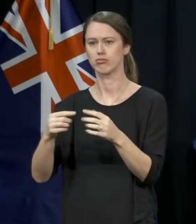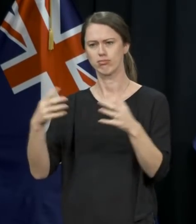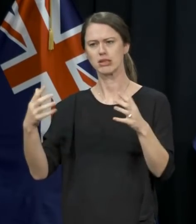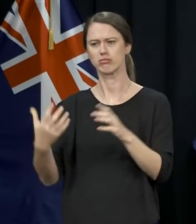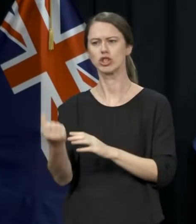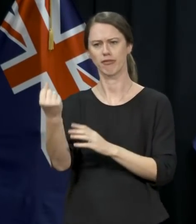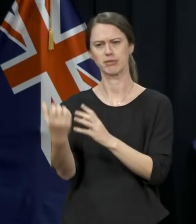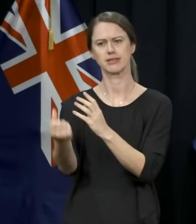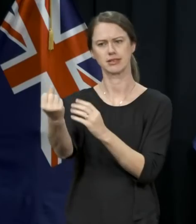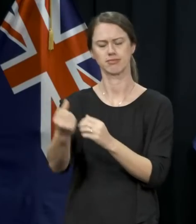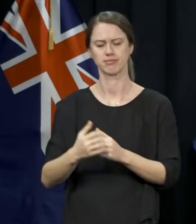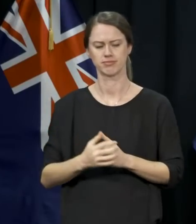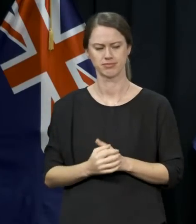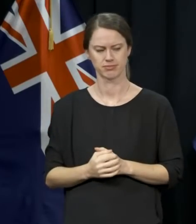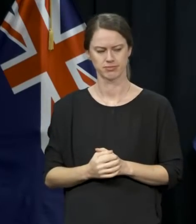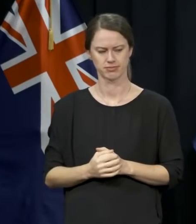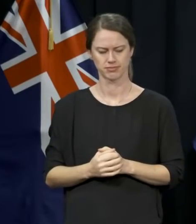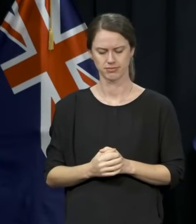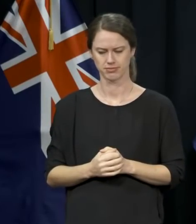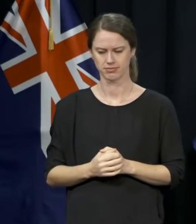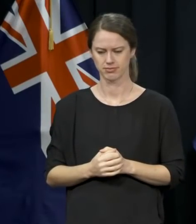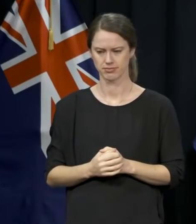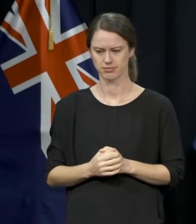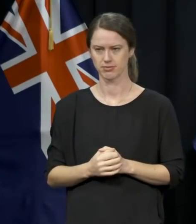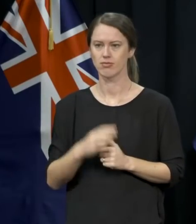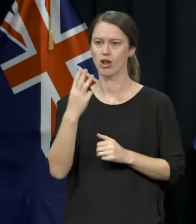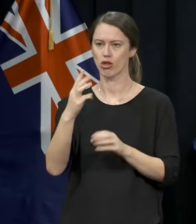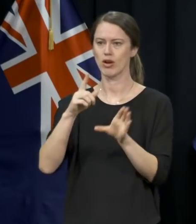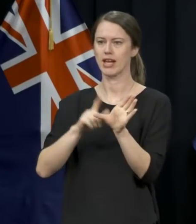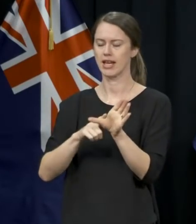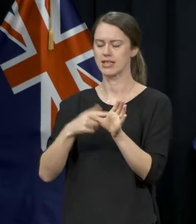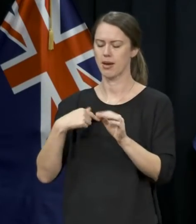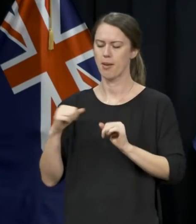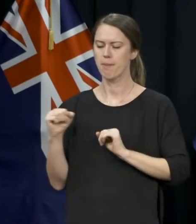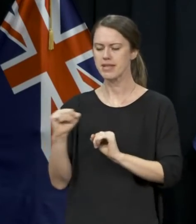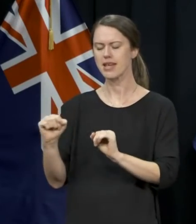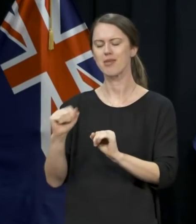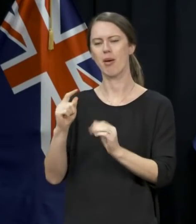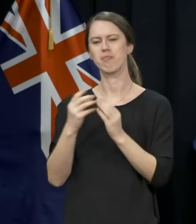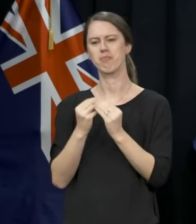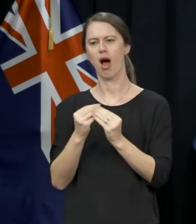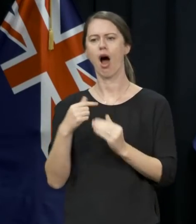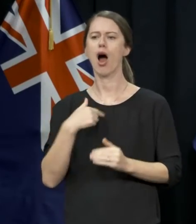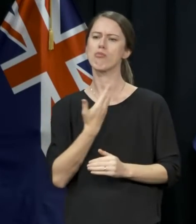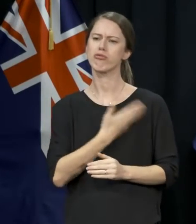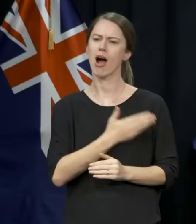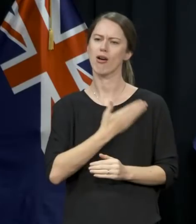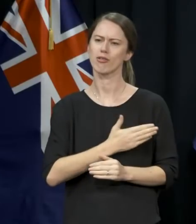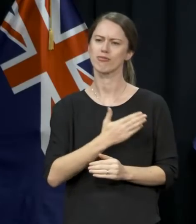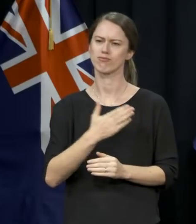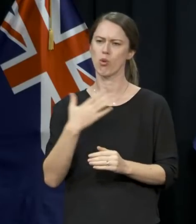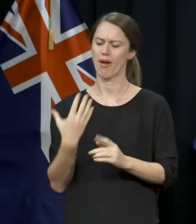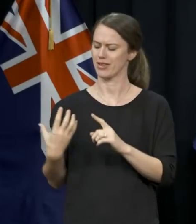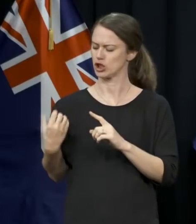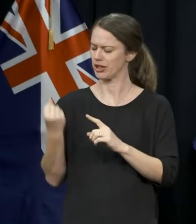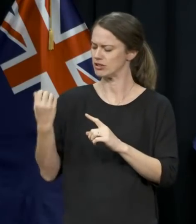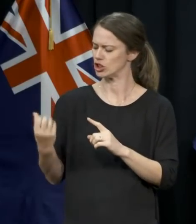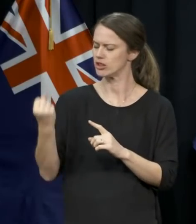achievements. It's been a busy but rewarding 3 years, and I leave the role proud of all we've achieved in that time.